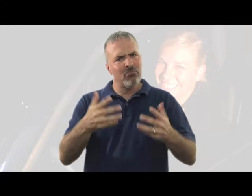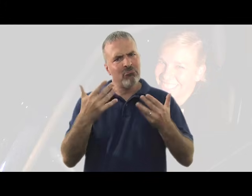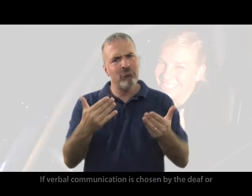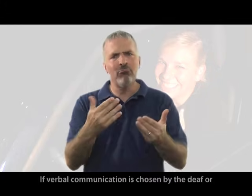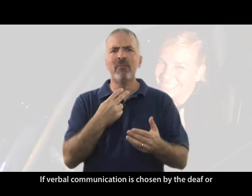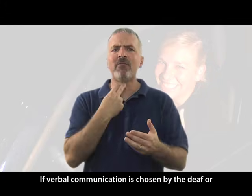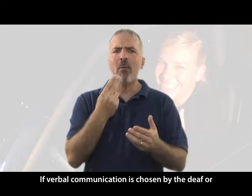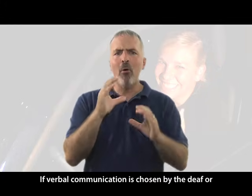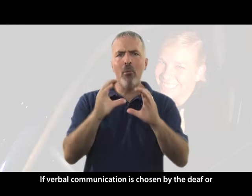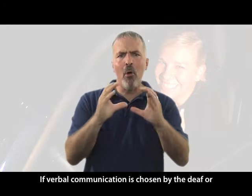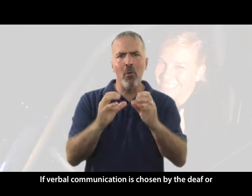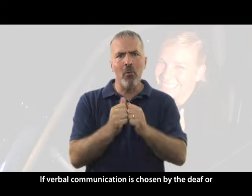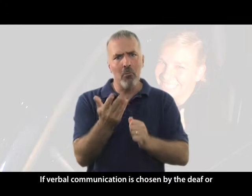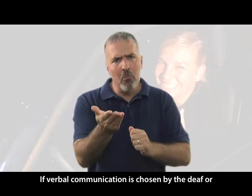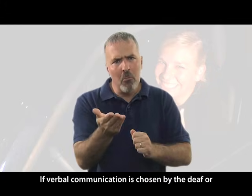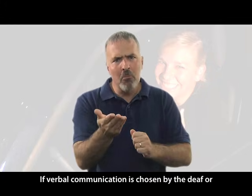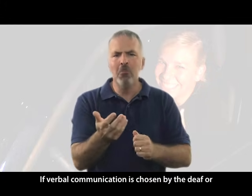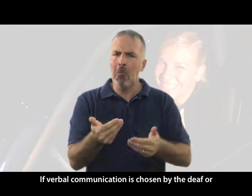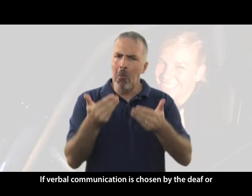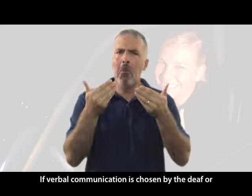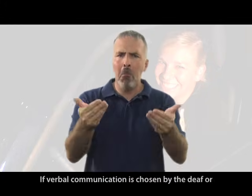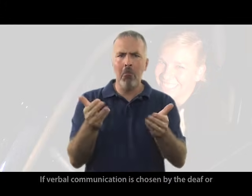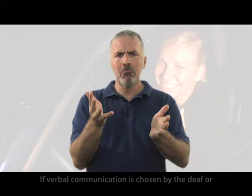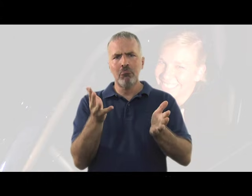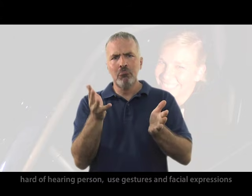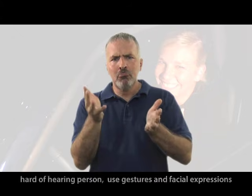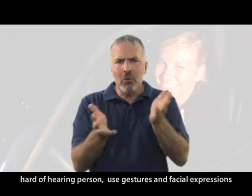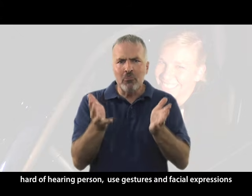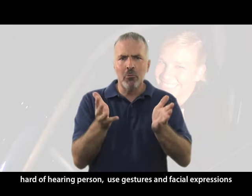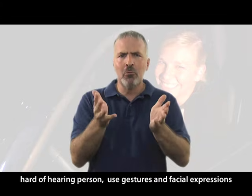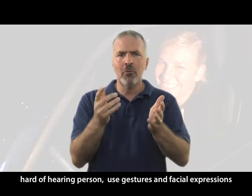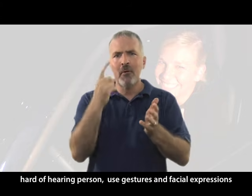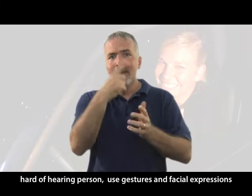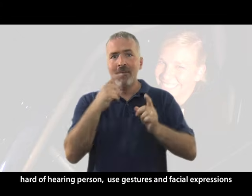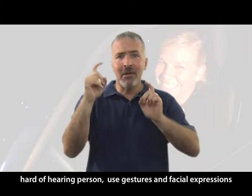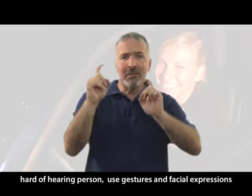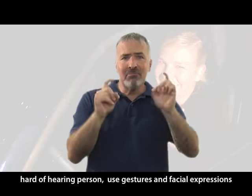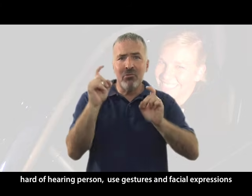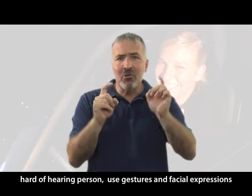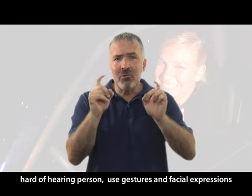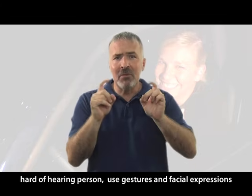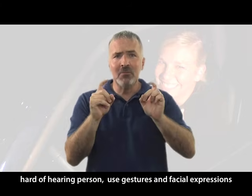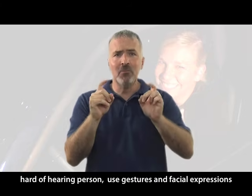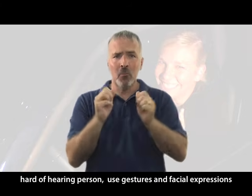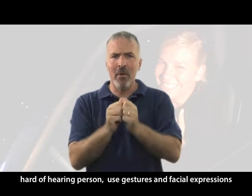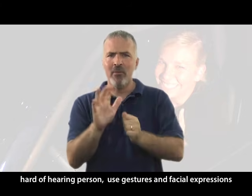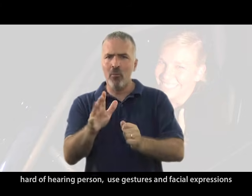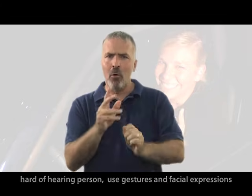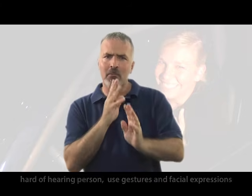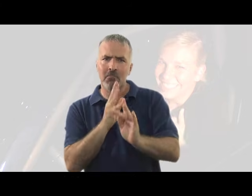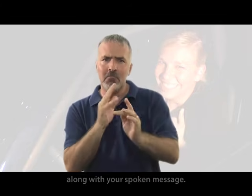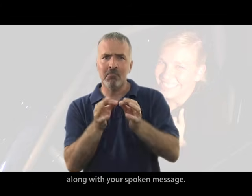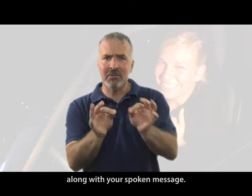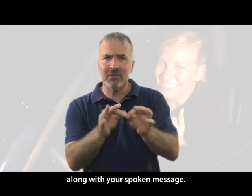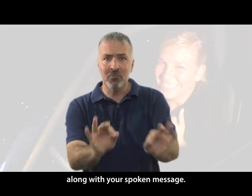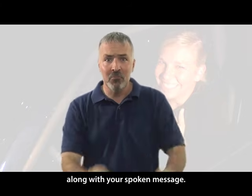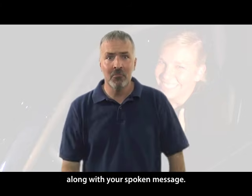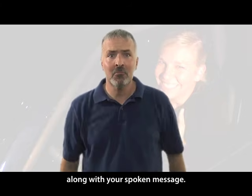If verbal communication is chosen by the deaf or hard of hearing person, use gestures and facial expressions along with your